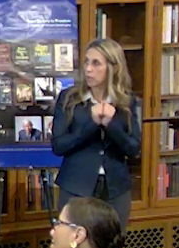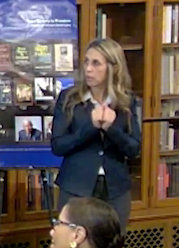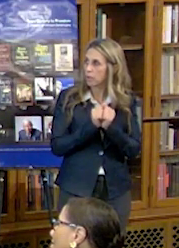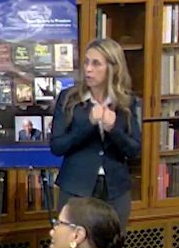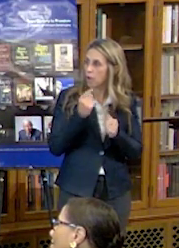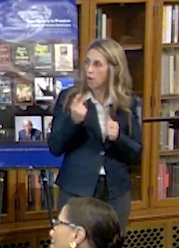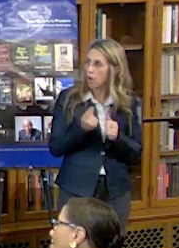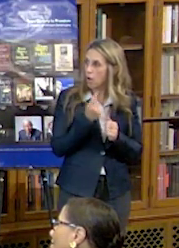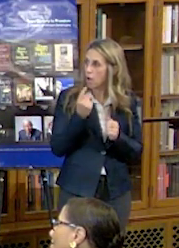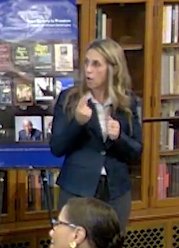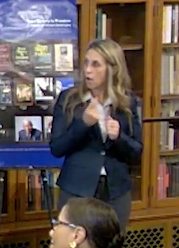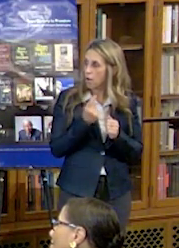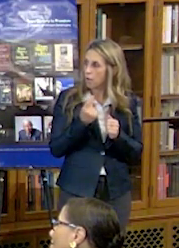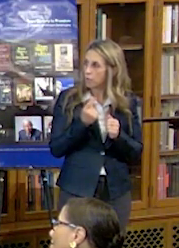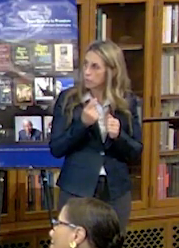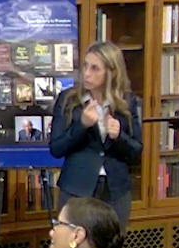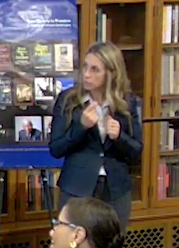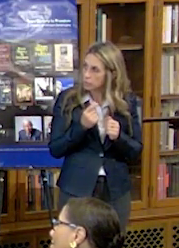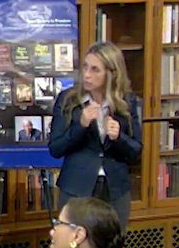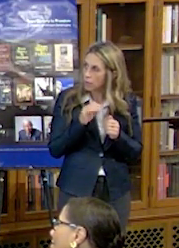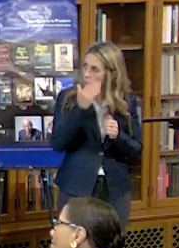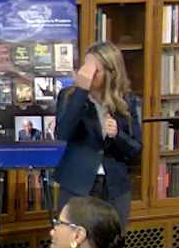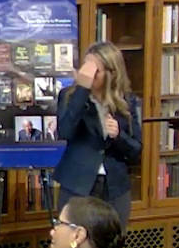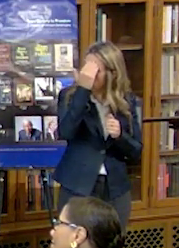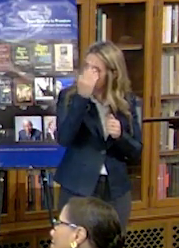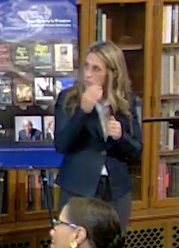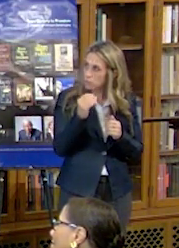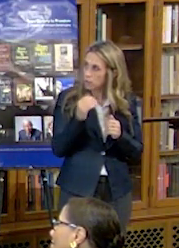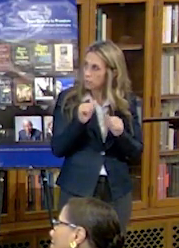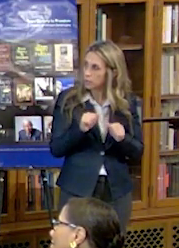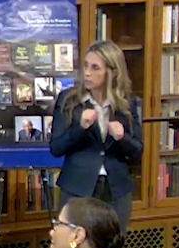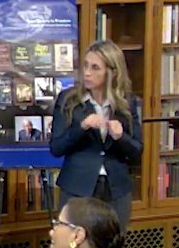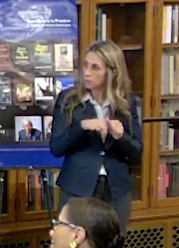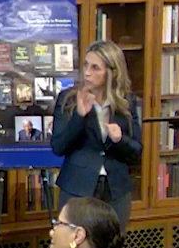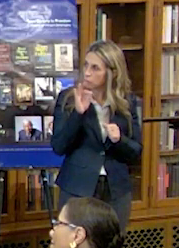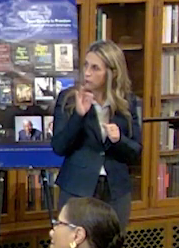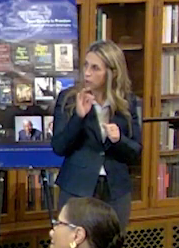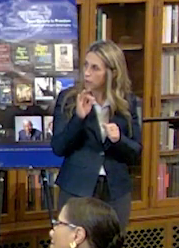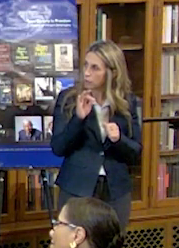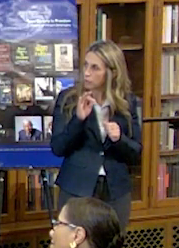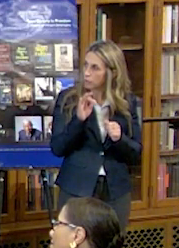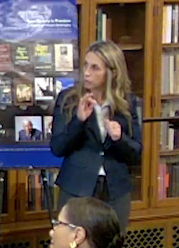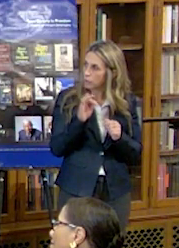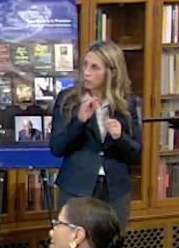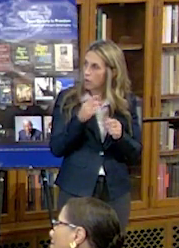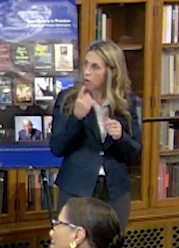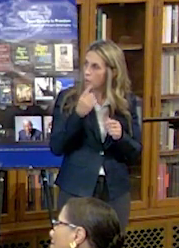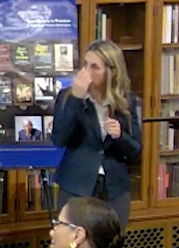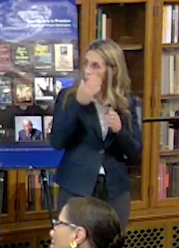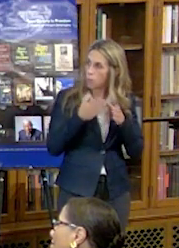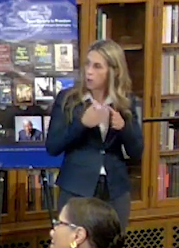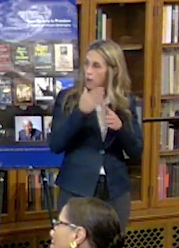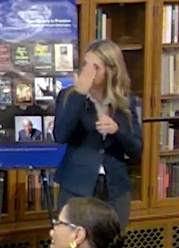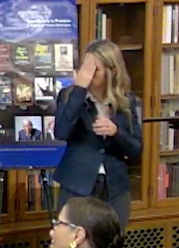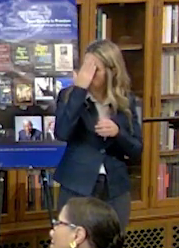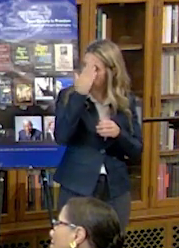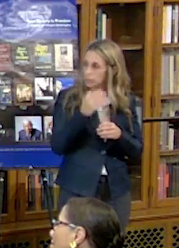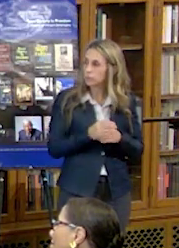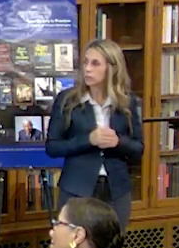is always generative of new knowledge and demystifying of old ways of knowing as